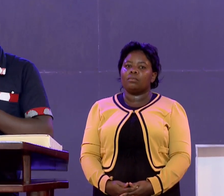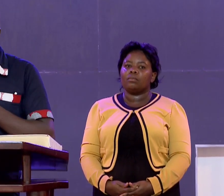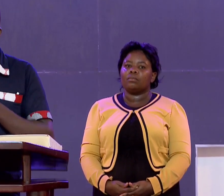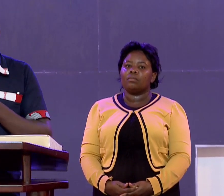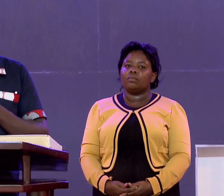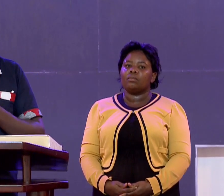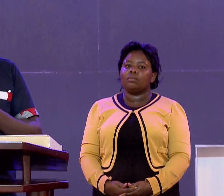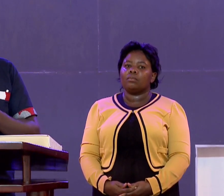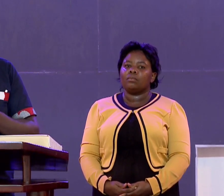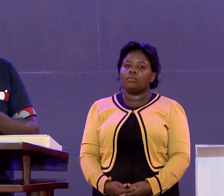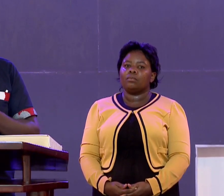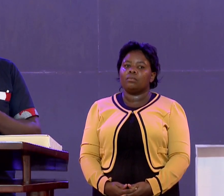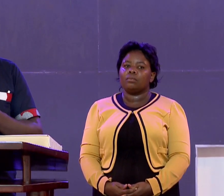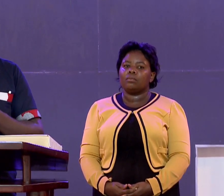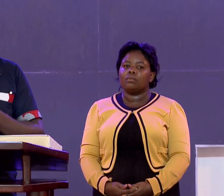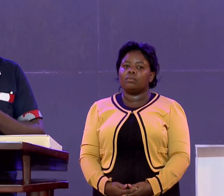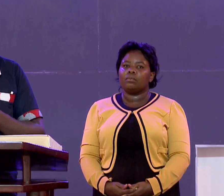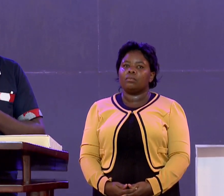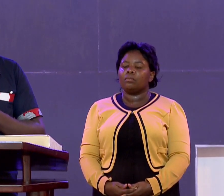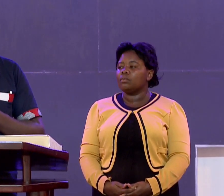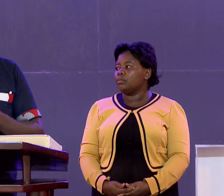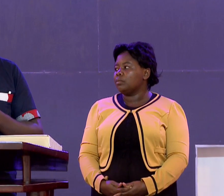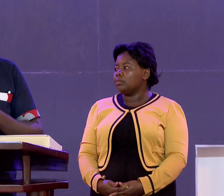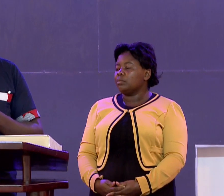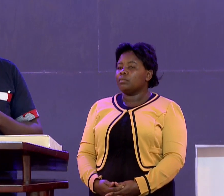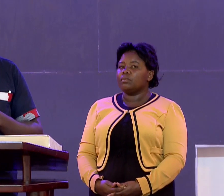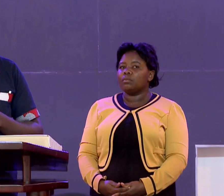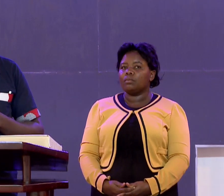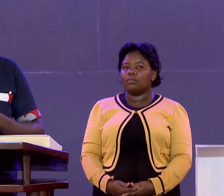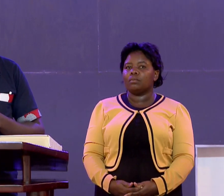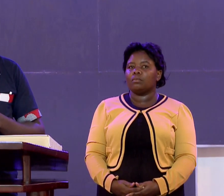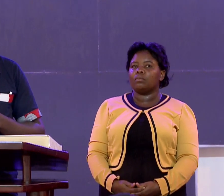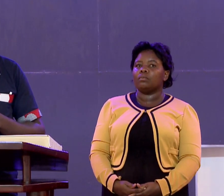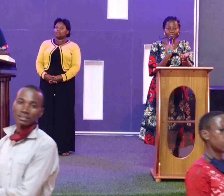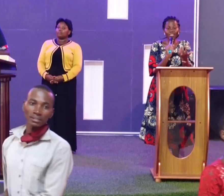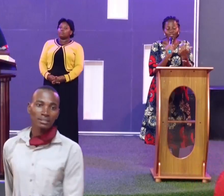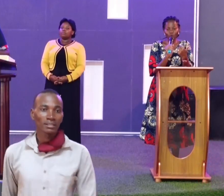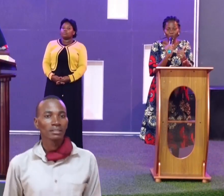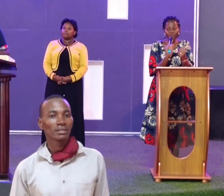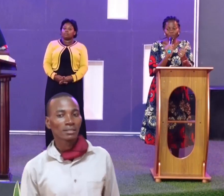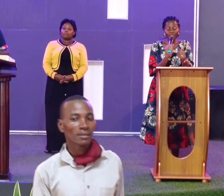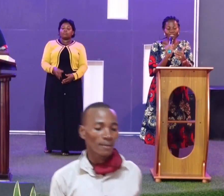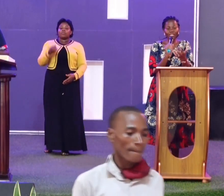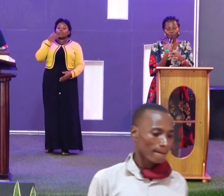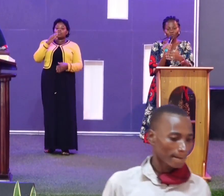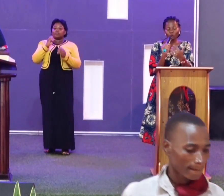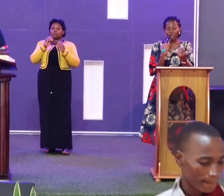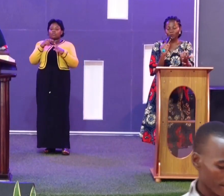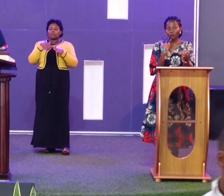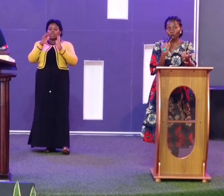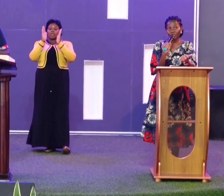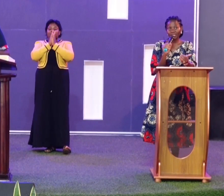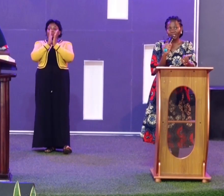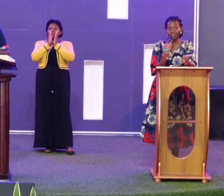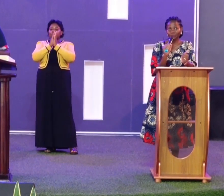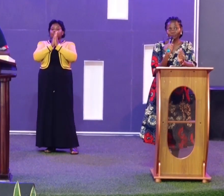online. Ekibuzo kyabuuza ekyo nti kikola amakulu bwe nsaba obusabi naye nga bwe nsiiba naye nga somye Bible yange naye nempuliriza obubaka